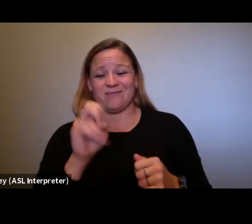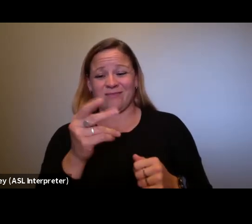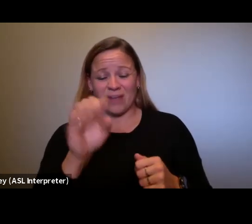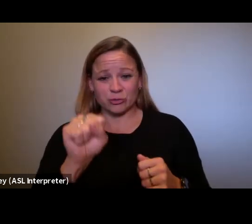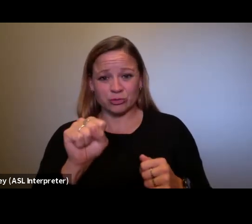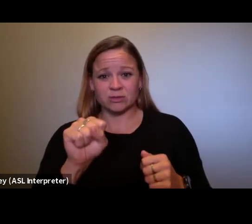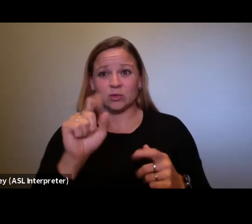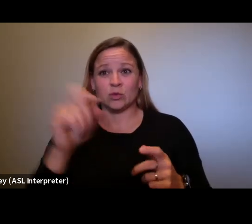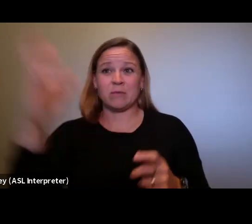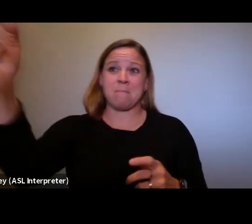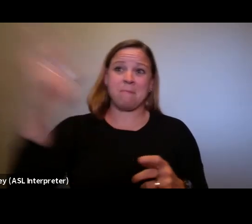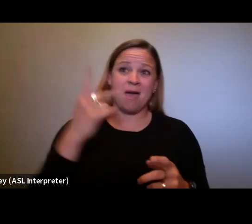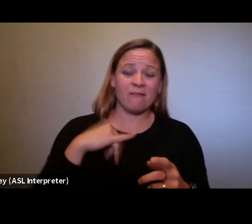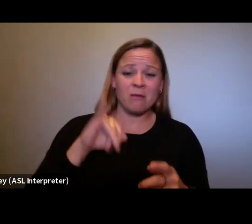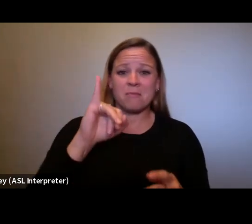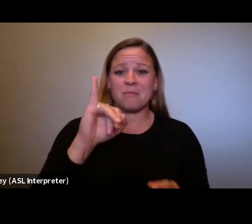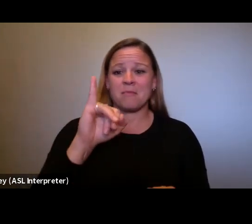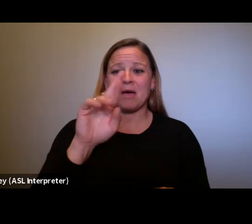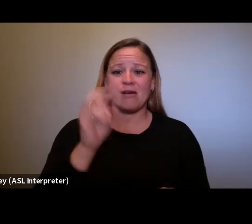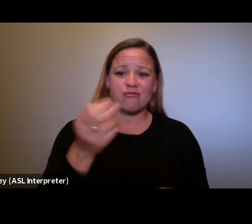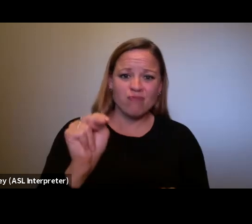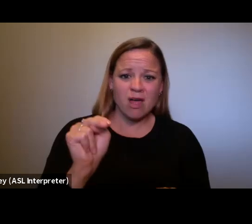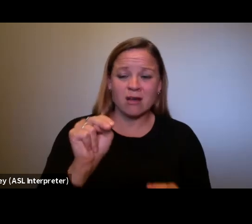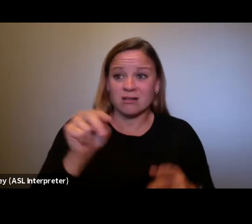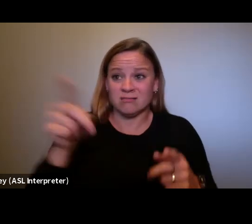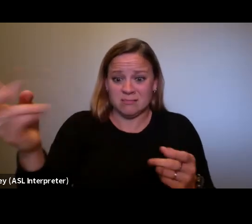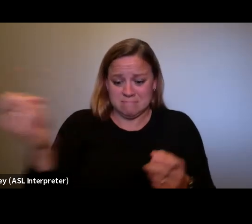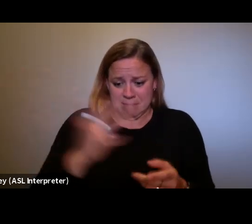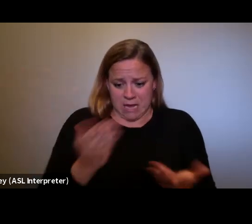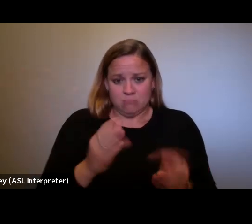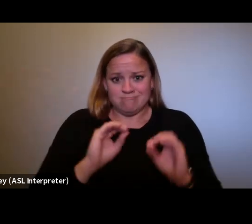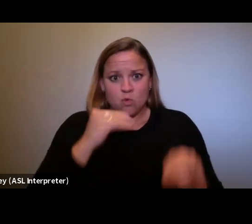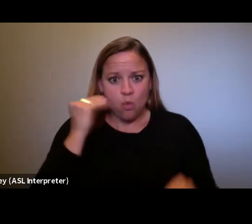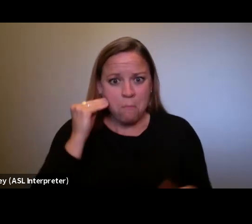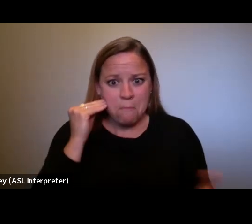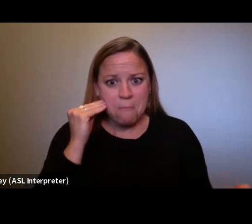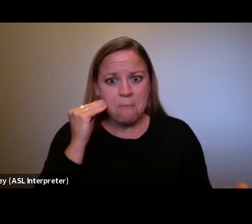coming back from Iran, for those wars, that they were homeless. What is it that